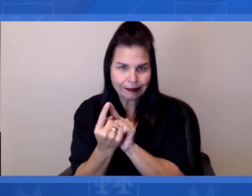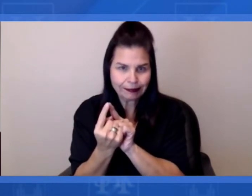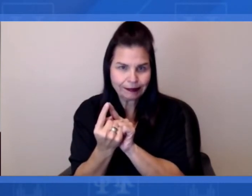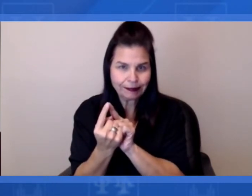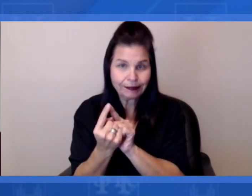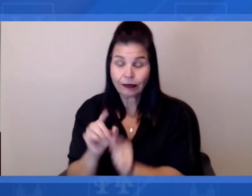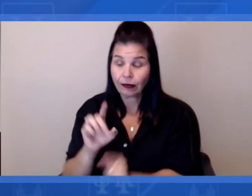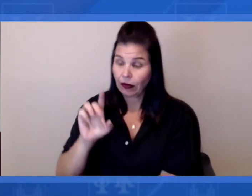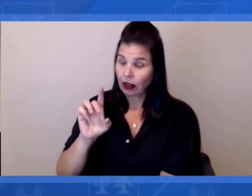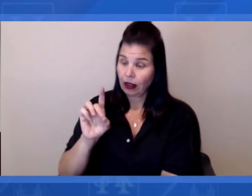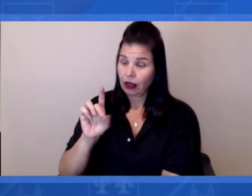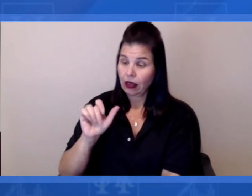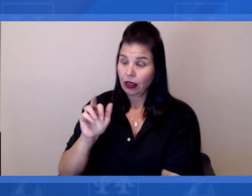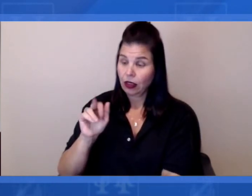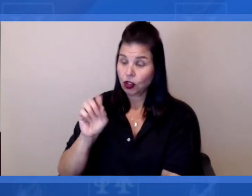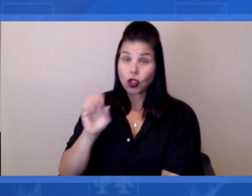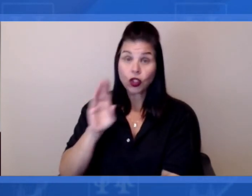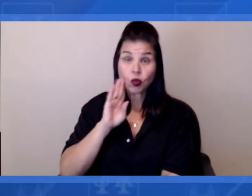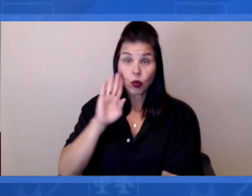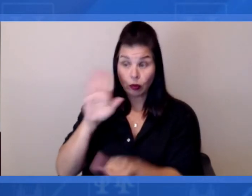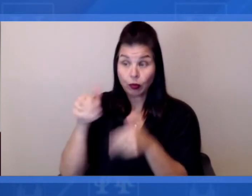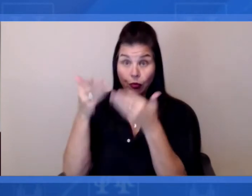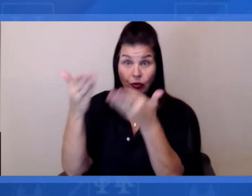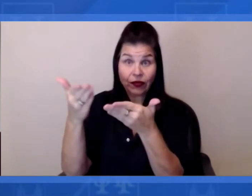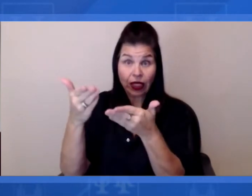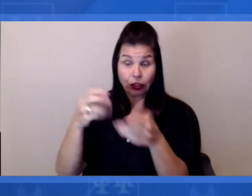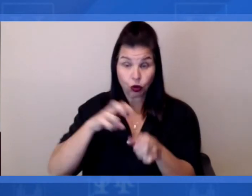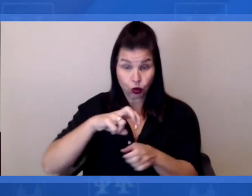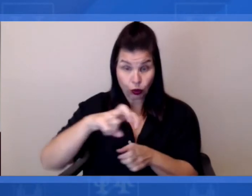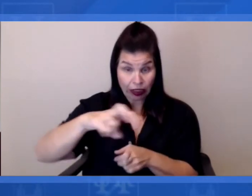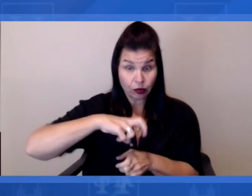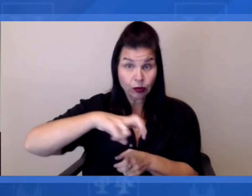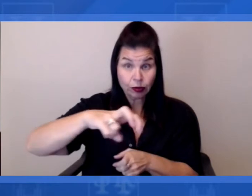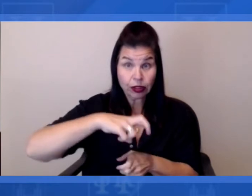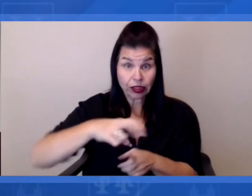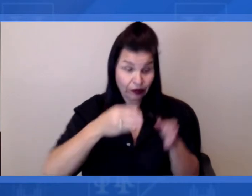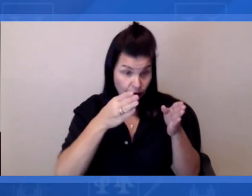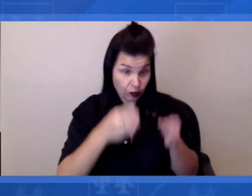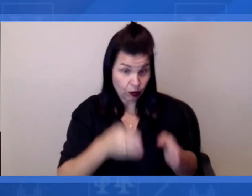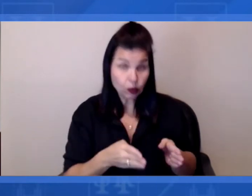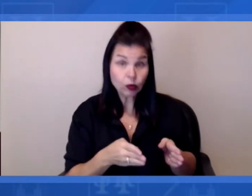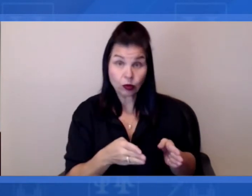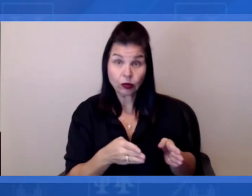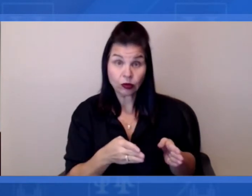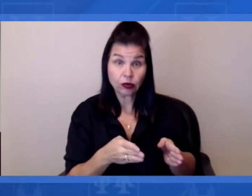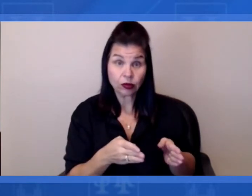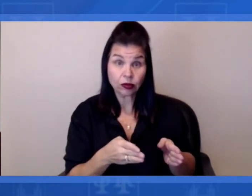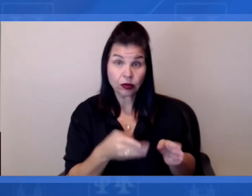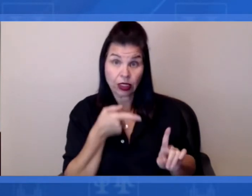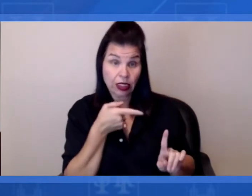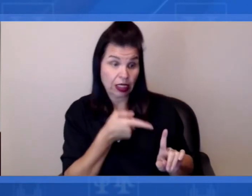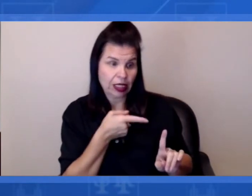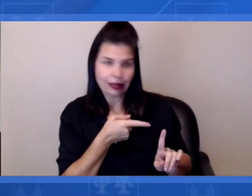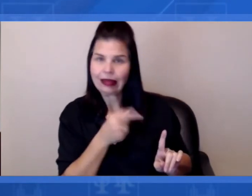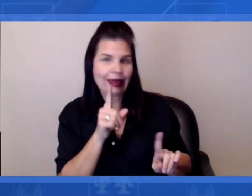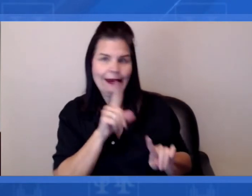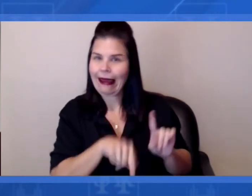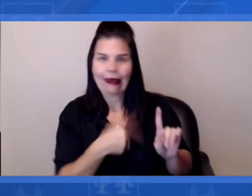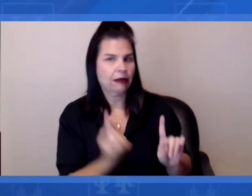DARTS will provide transportation to passengers who are designated do not leave